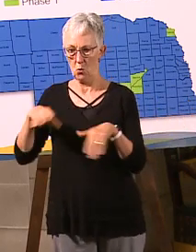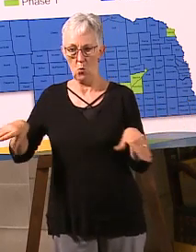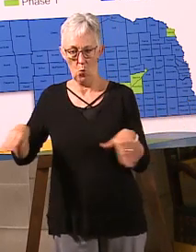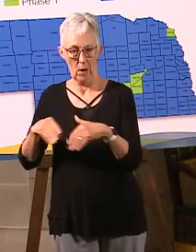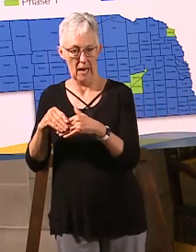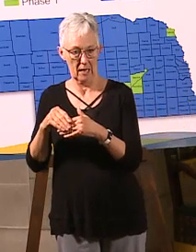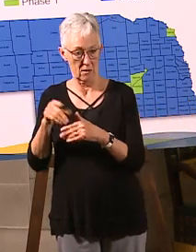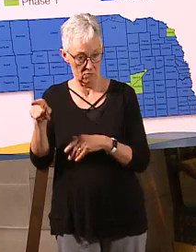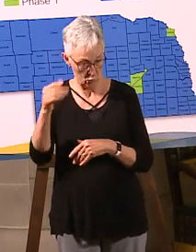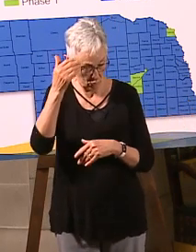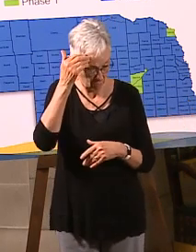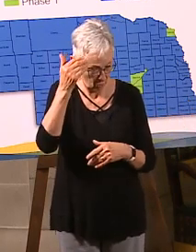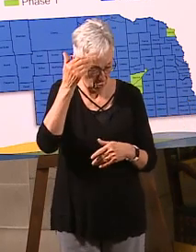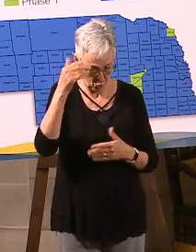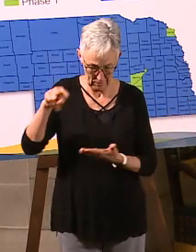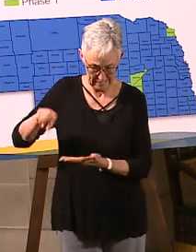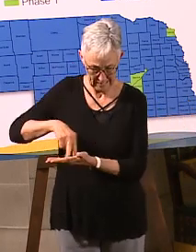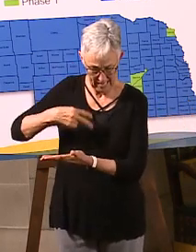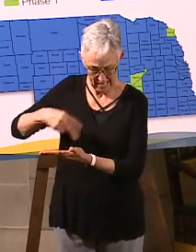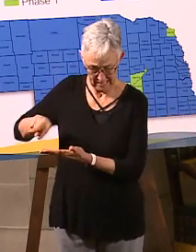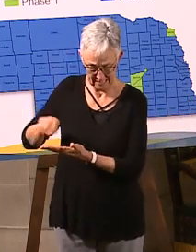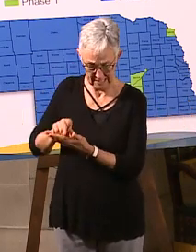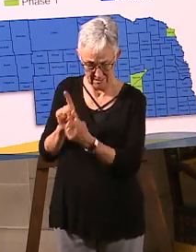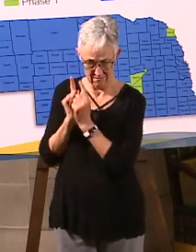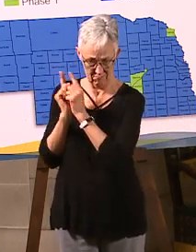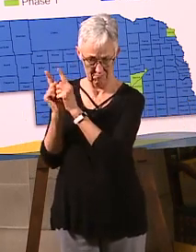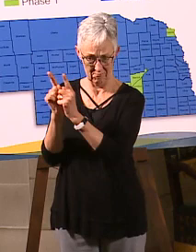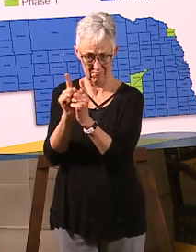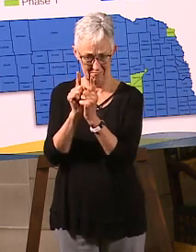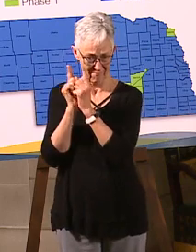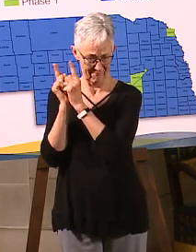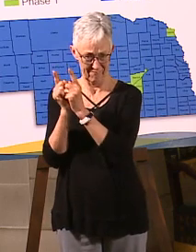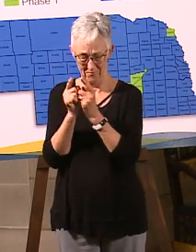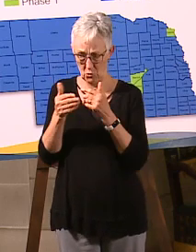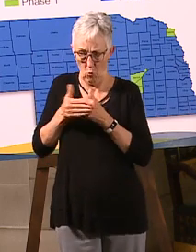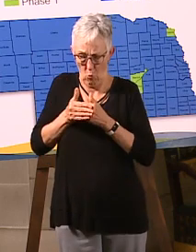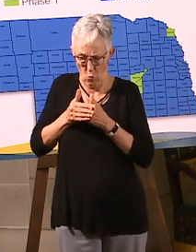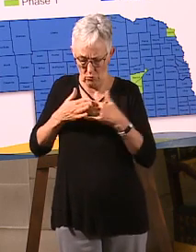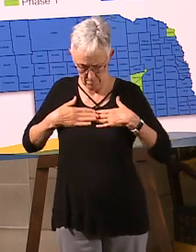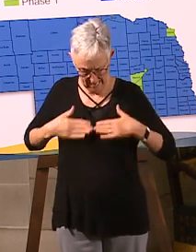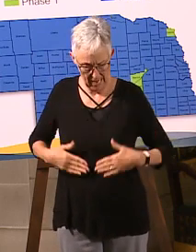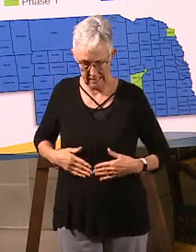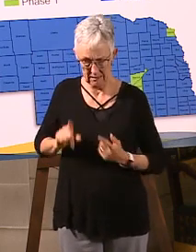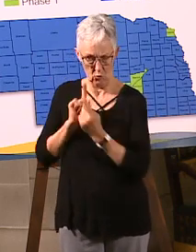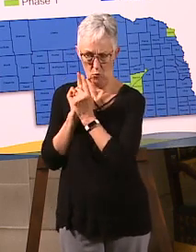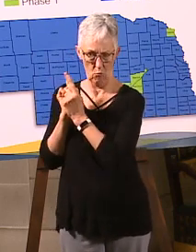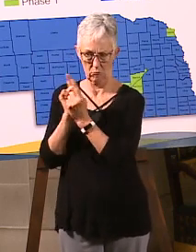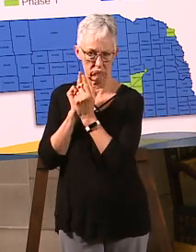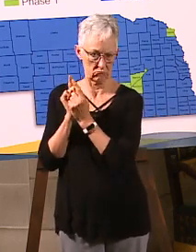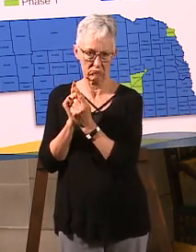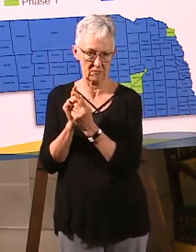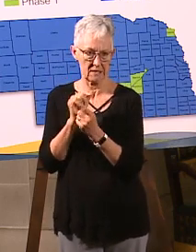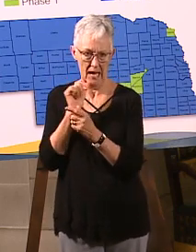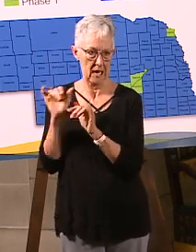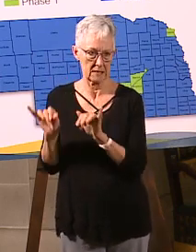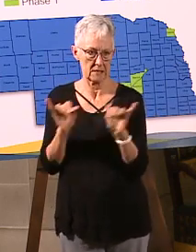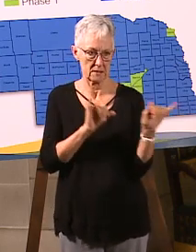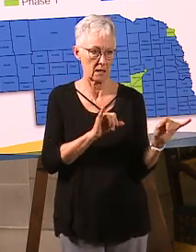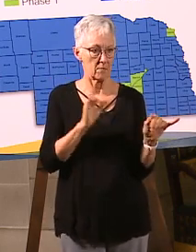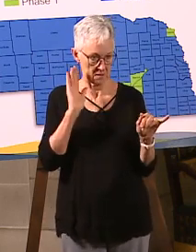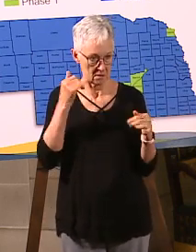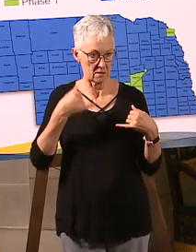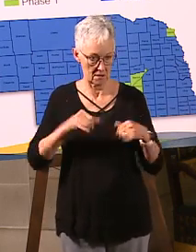the dancing on a dance floor is close contact. It is not the same. So that's why dancing at weddings is still going to be